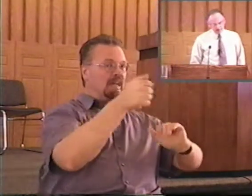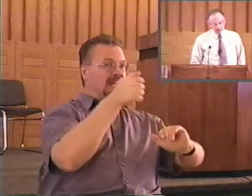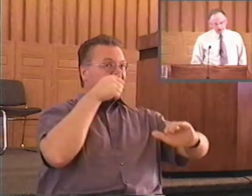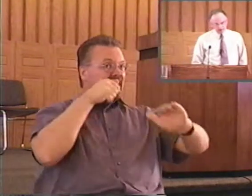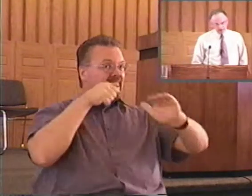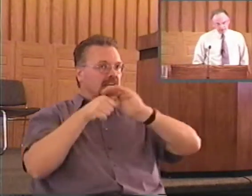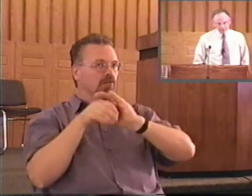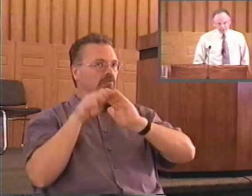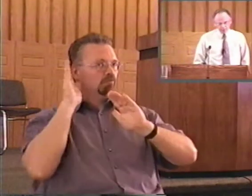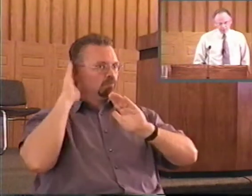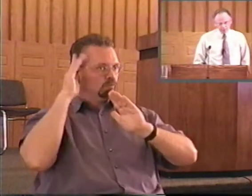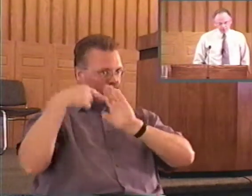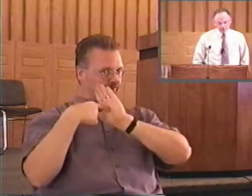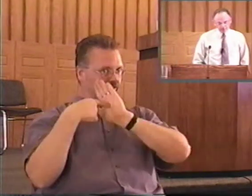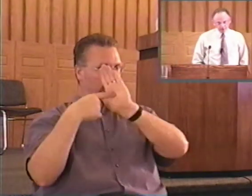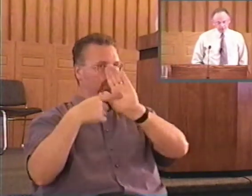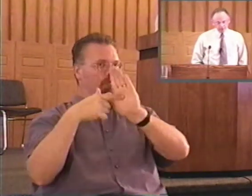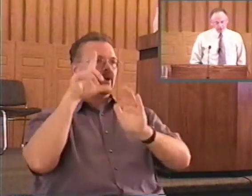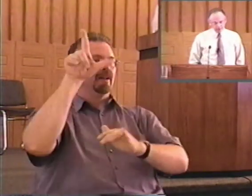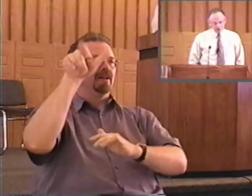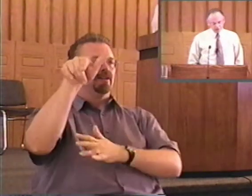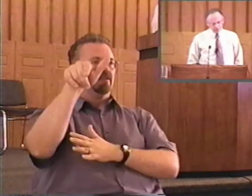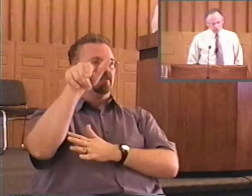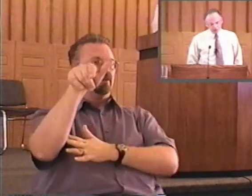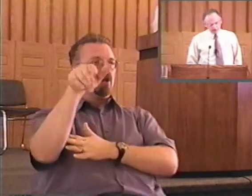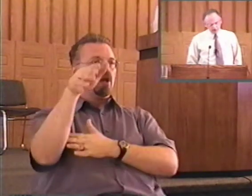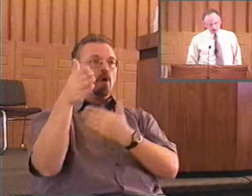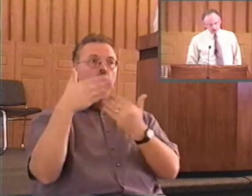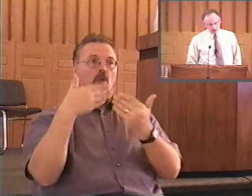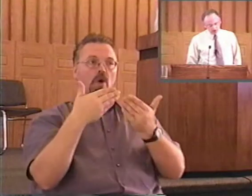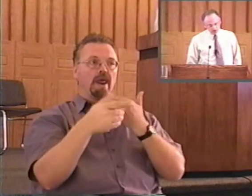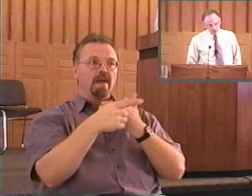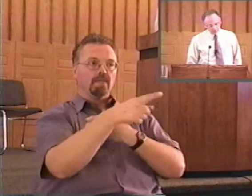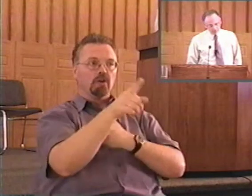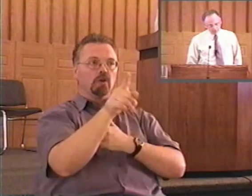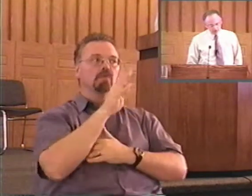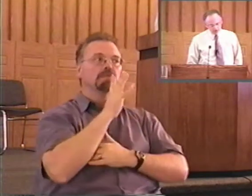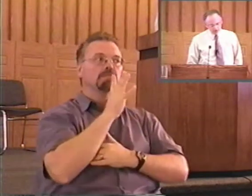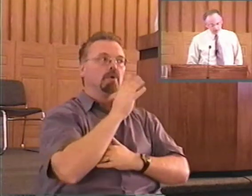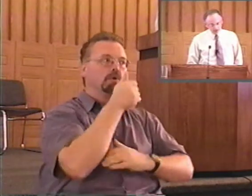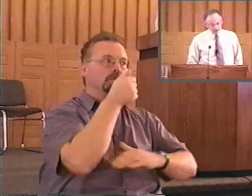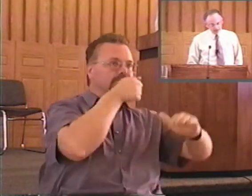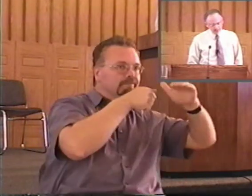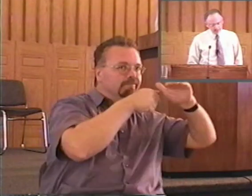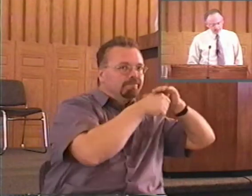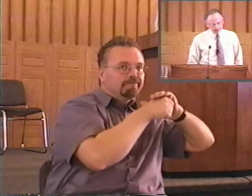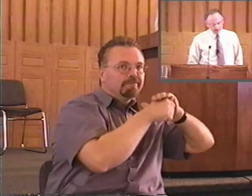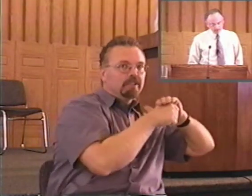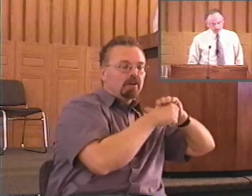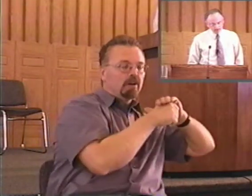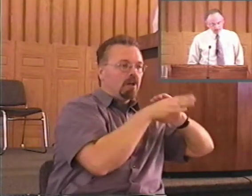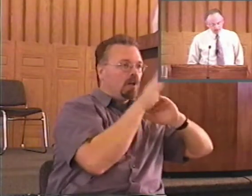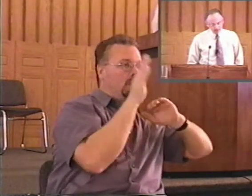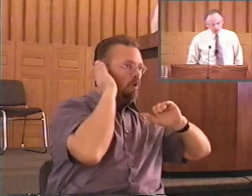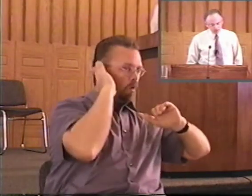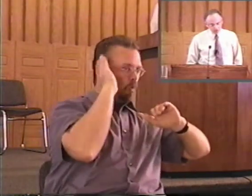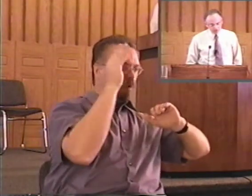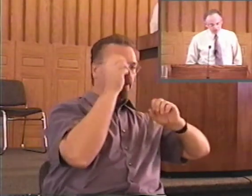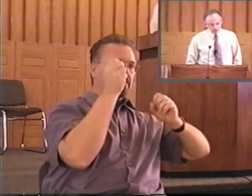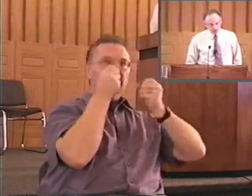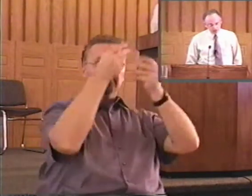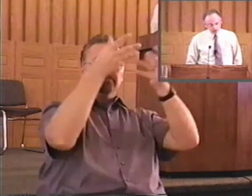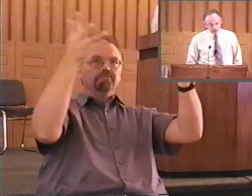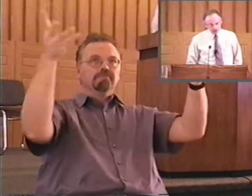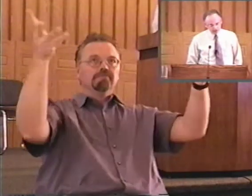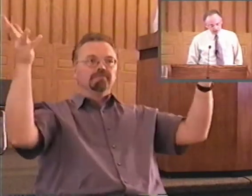known. Therefore, whatever you have spoken in the dark will be heard in the light. And